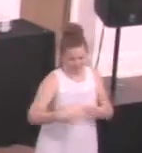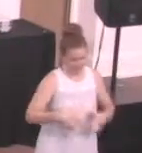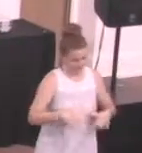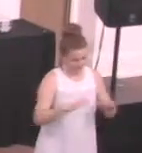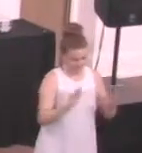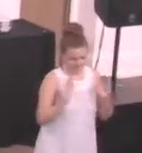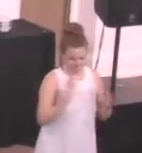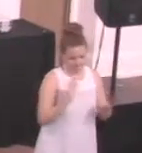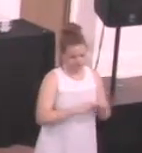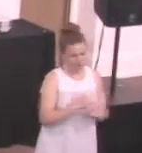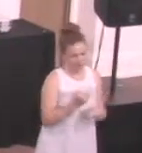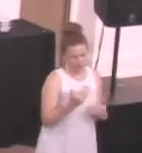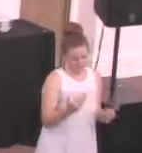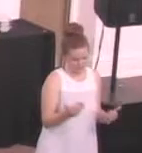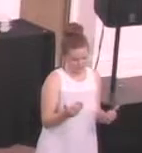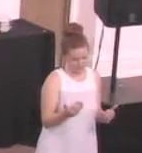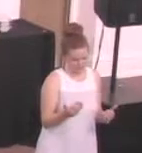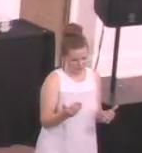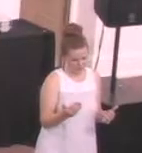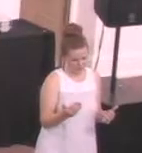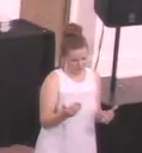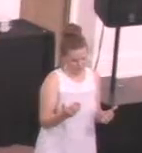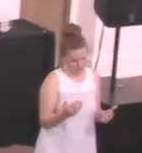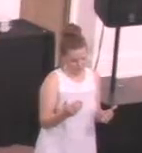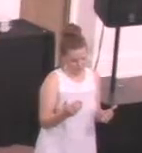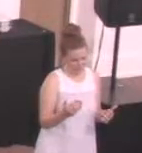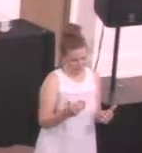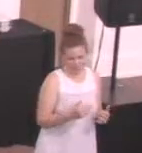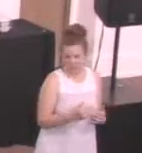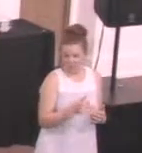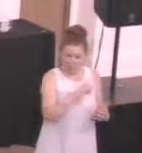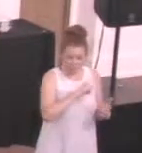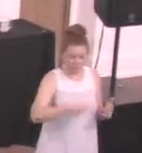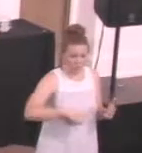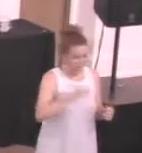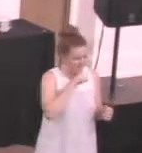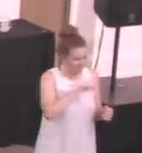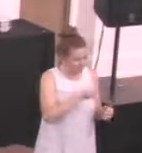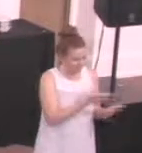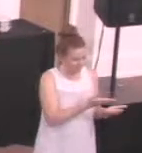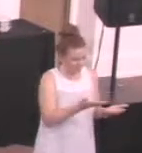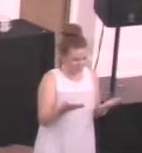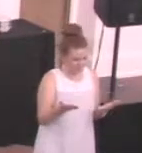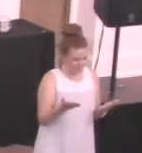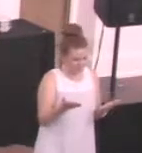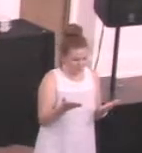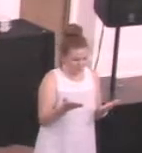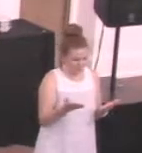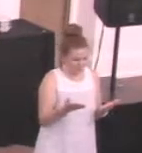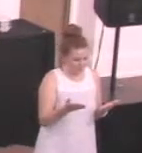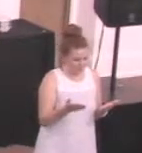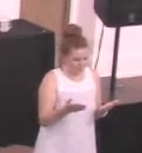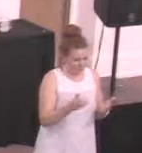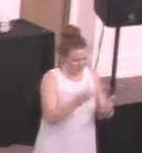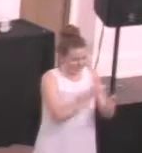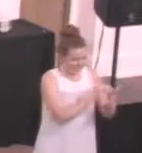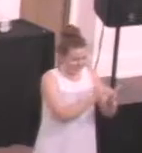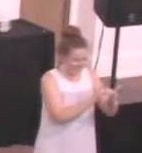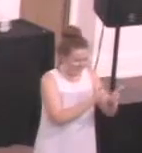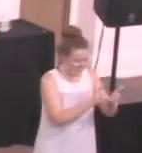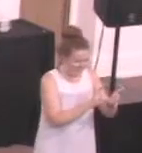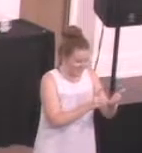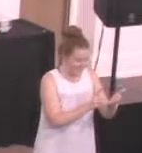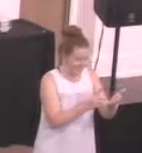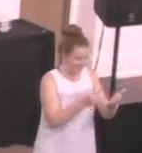Don't worry what people have done. Your Lord isn't like them. He loves you. He designed you to be in fellowship with him forever